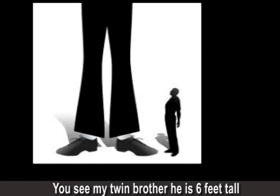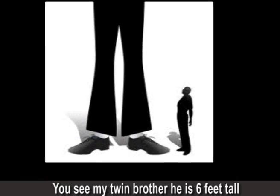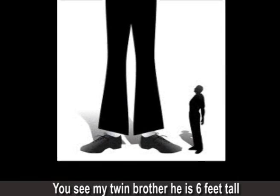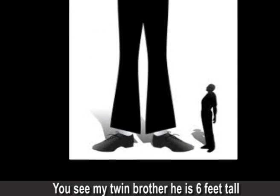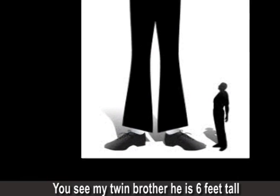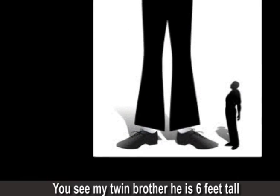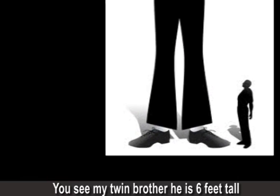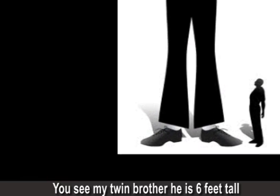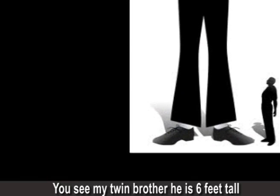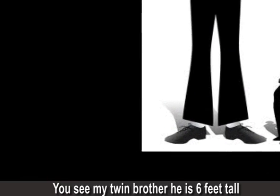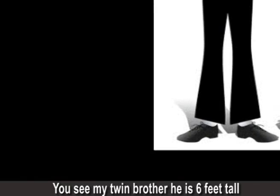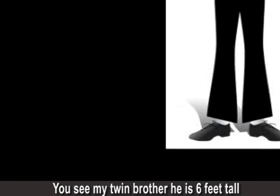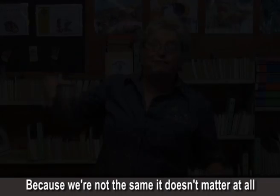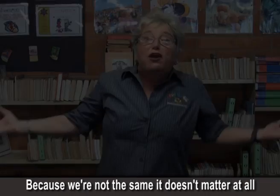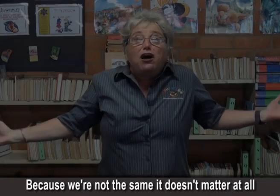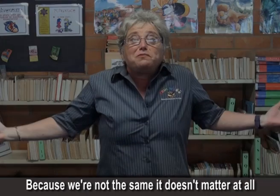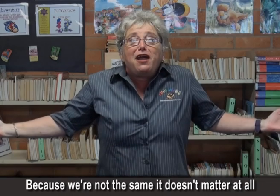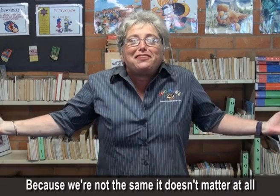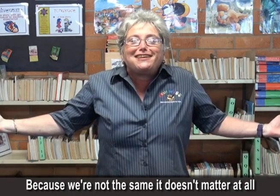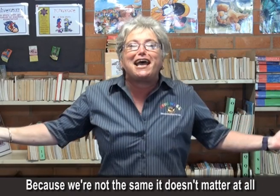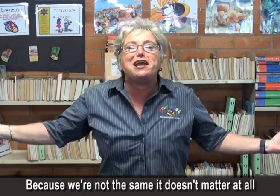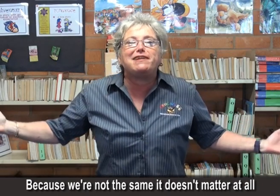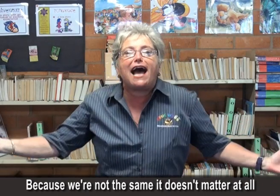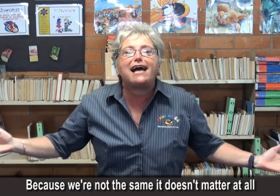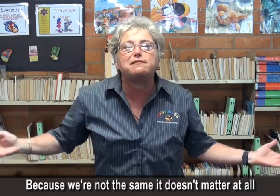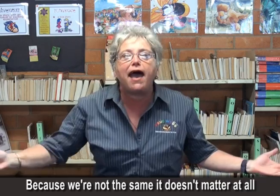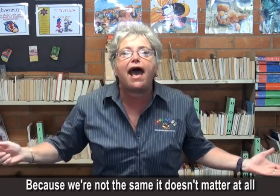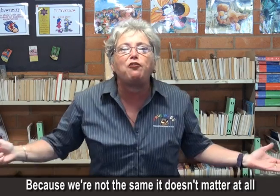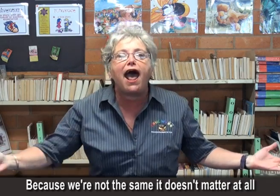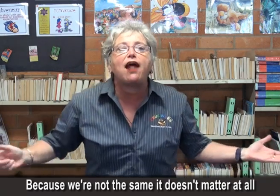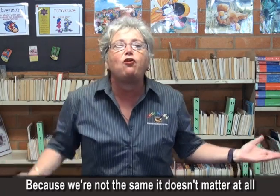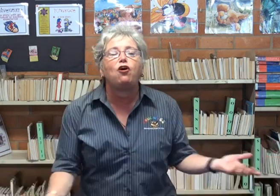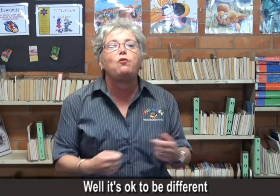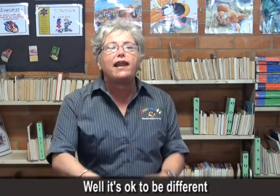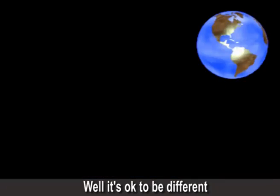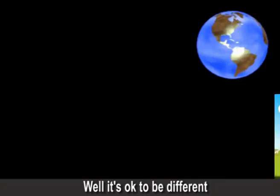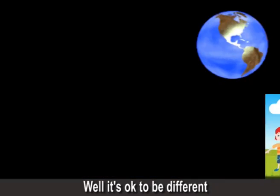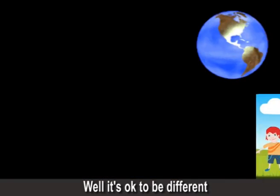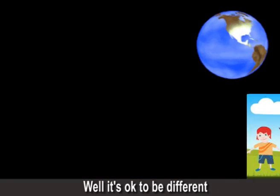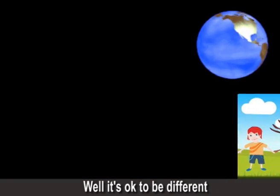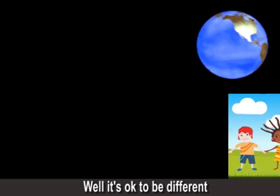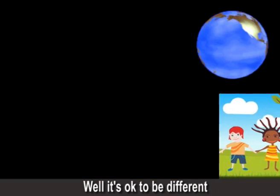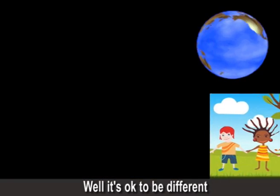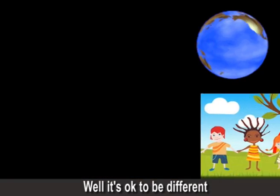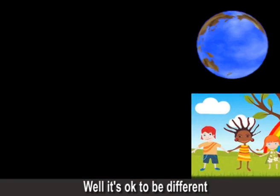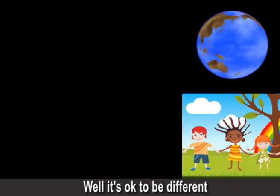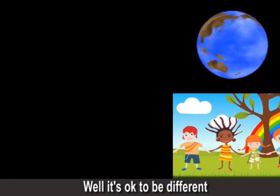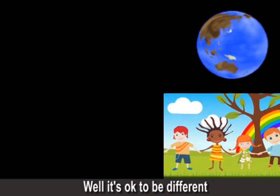is 6 feet tall. Because we're not the same, it doesn't matter at all. Well, it's okay to be